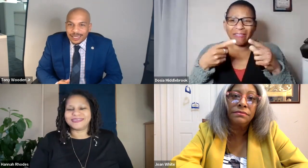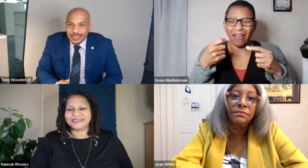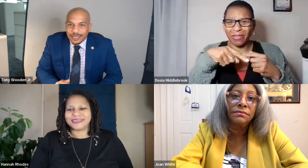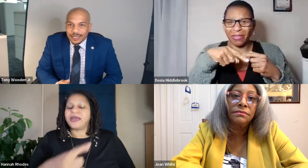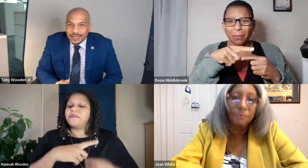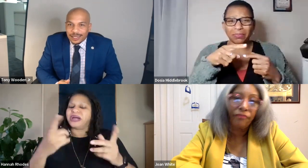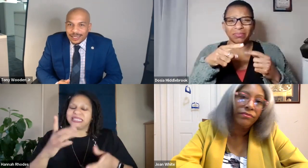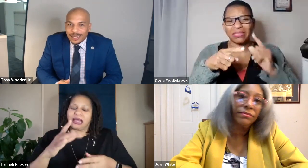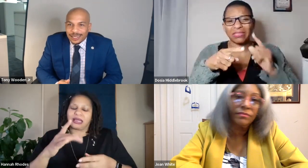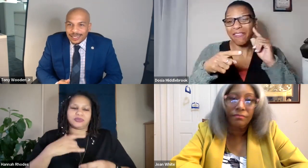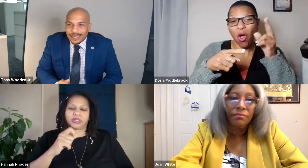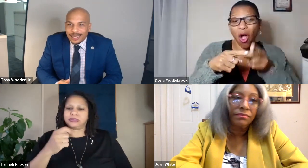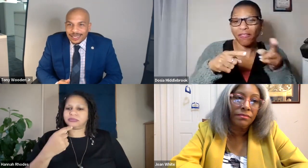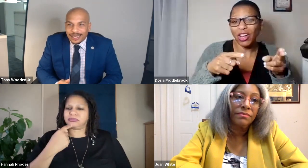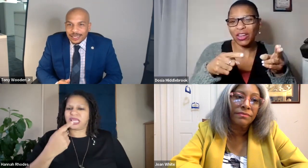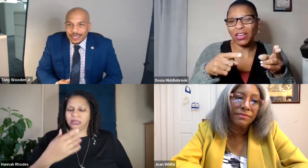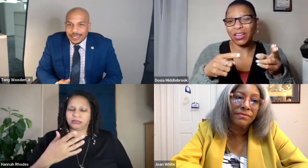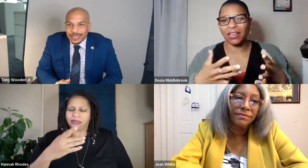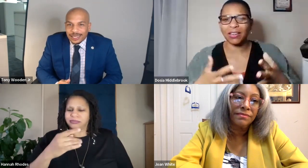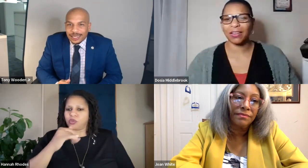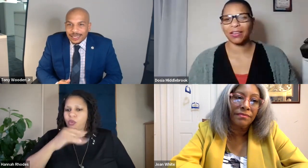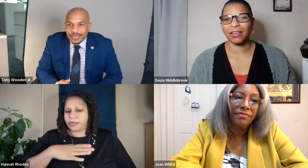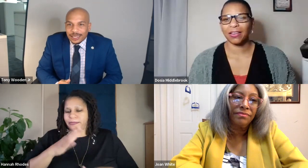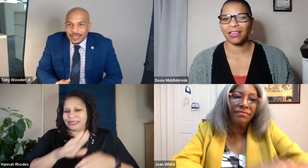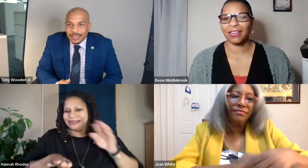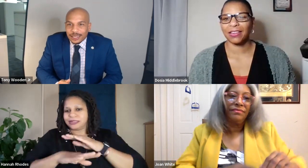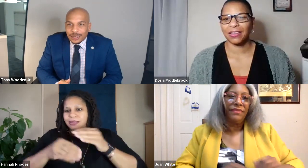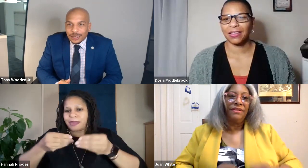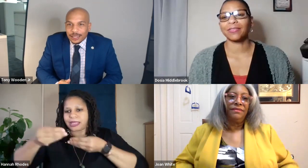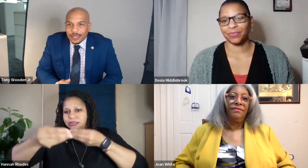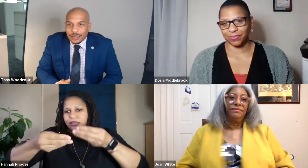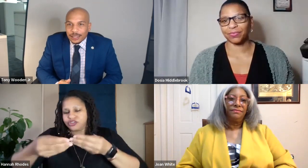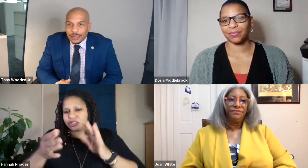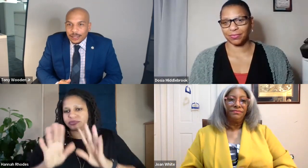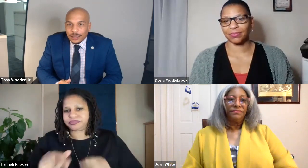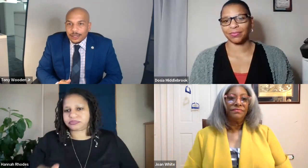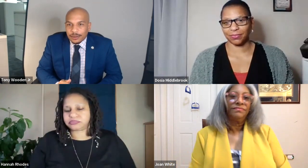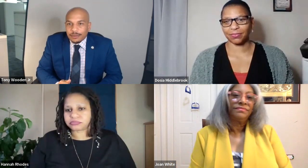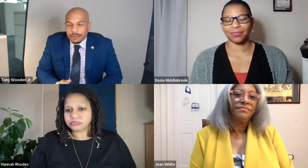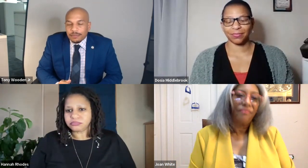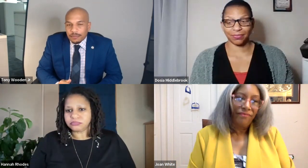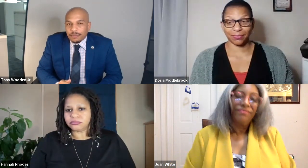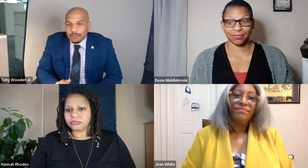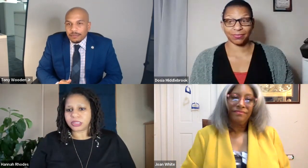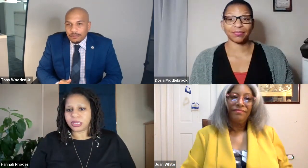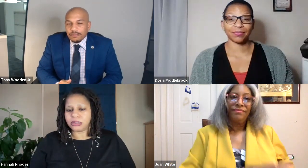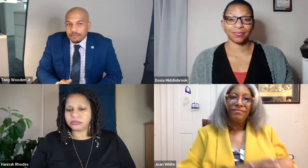at the age of about 20 or 23, about half of them are deaf or hard of hearing. And Hannah's saying, yeah, the point is that the deaf